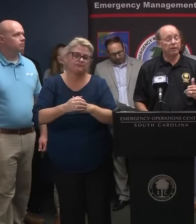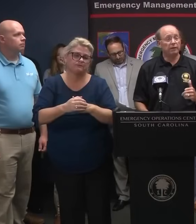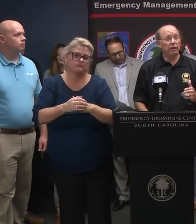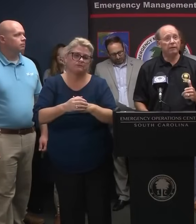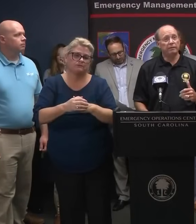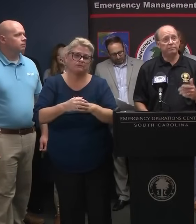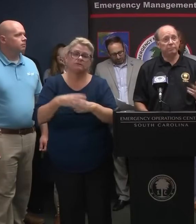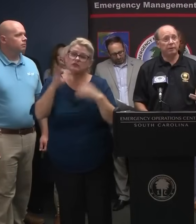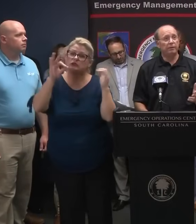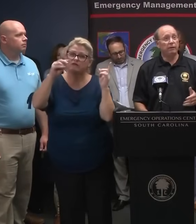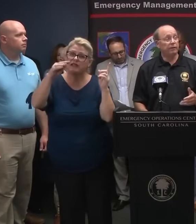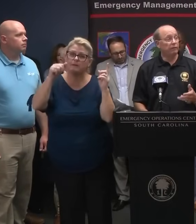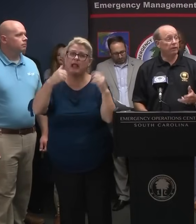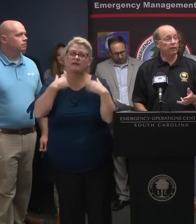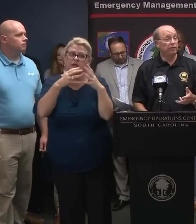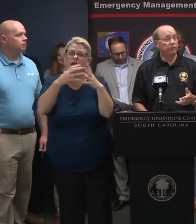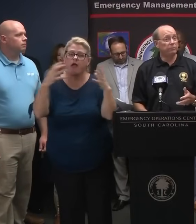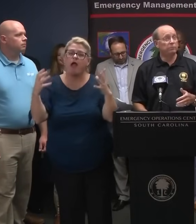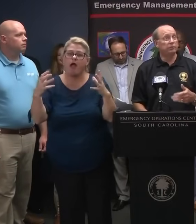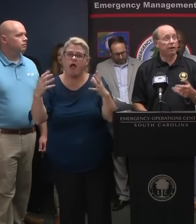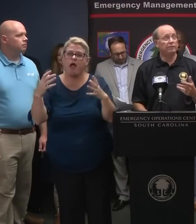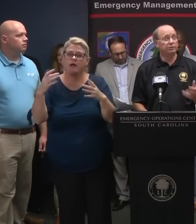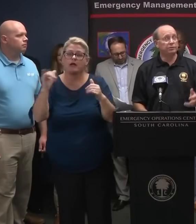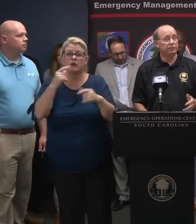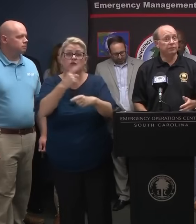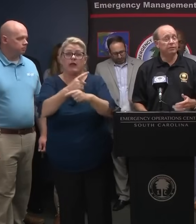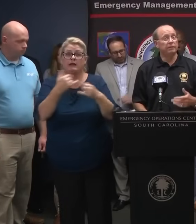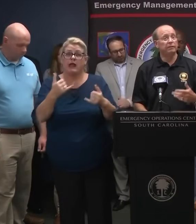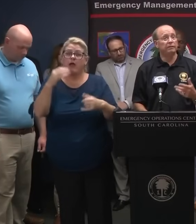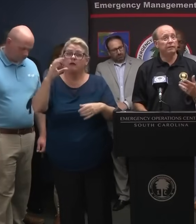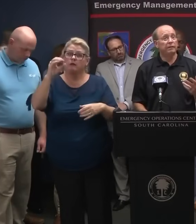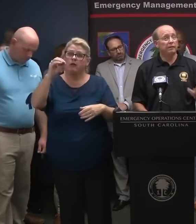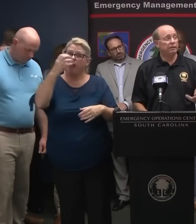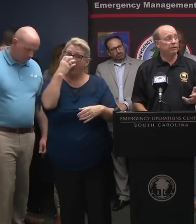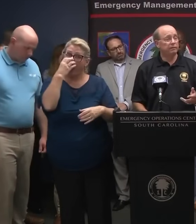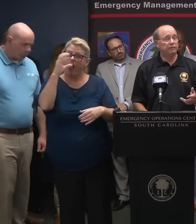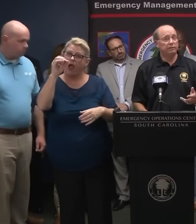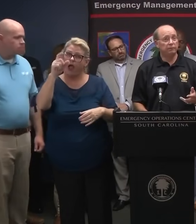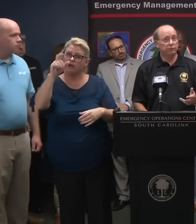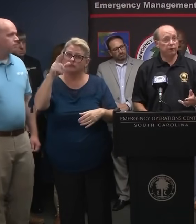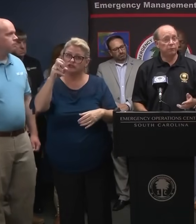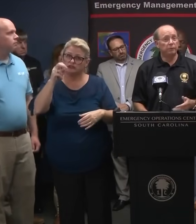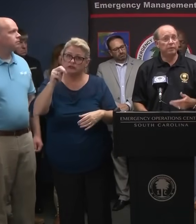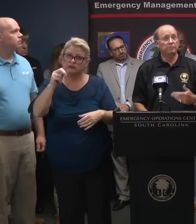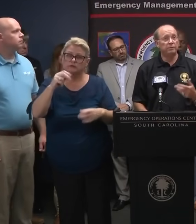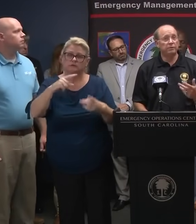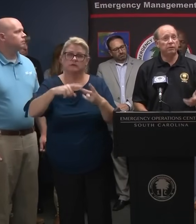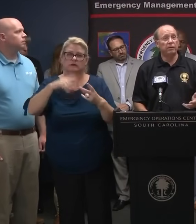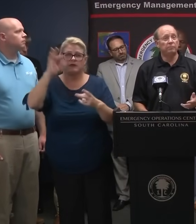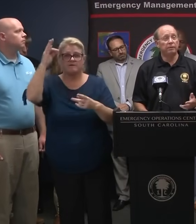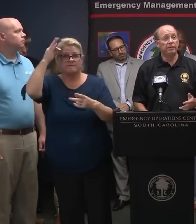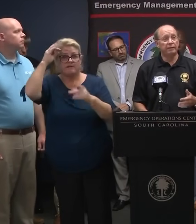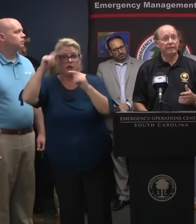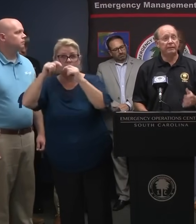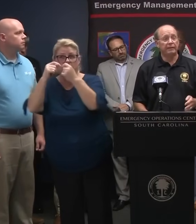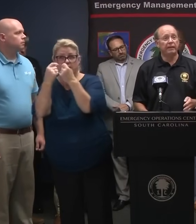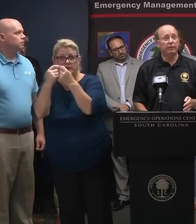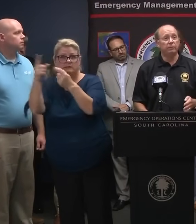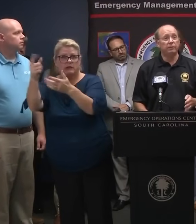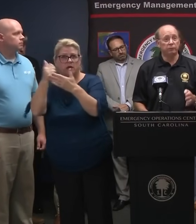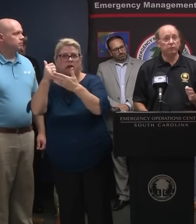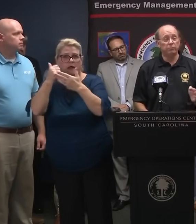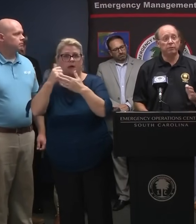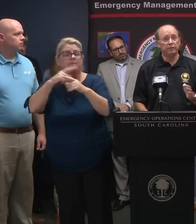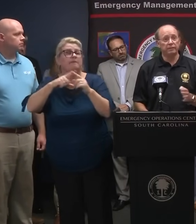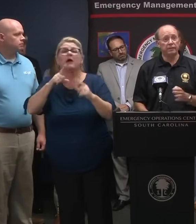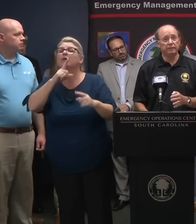So they're bringing a lot to bear, like right now, in terms of oxygen and the federal teams and all that. But at the end of the day,